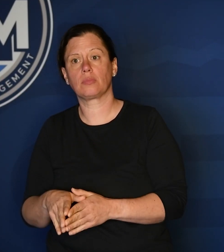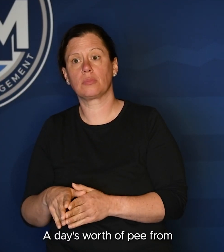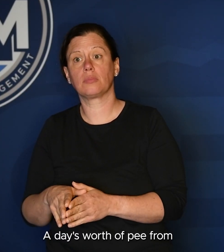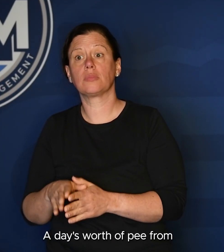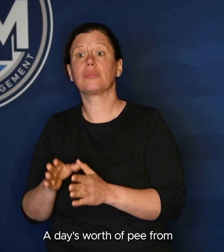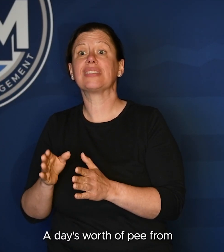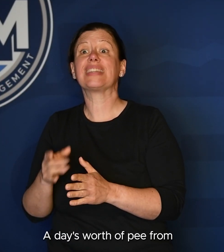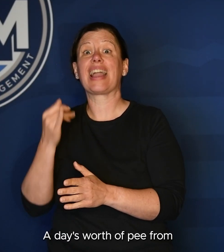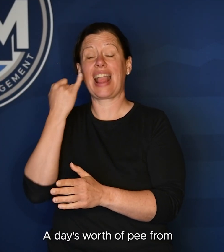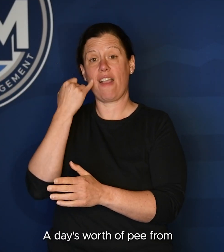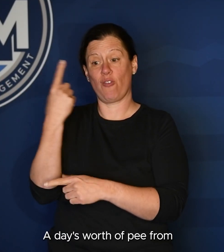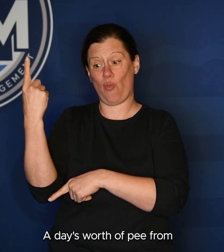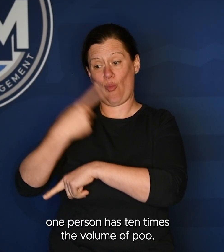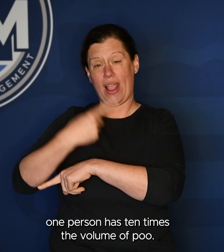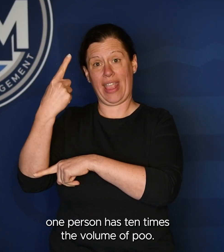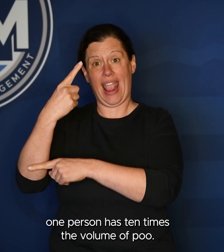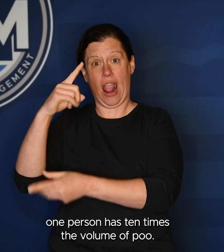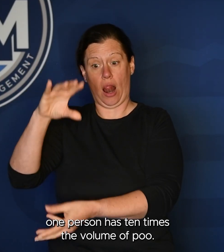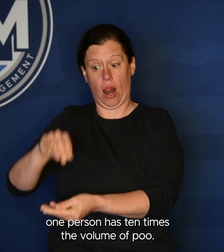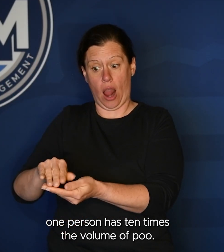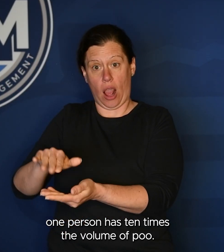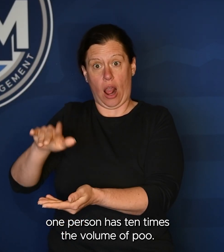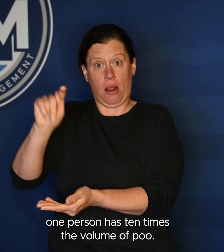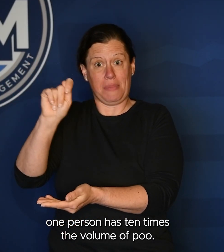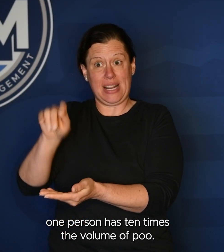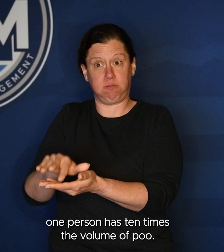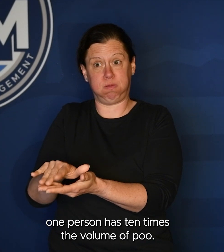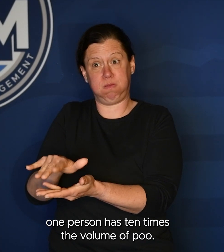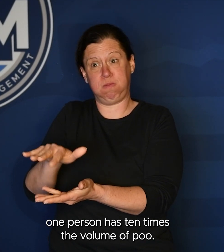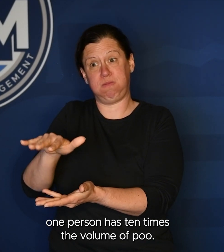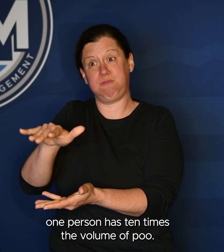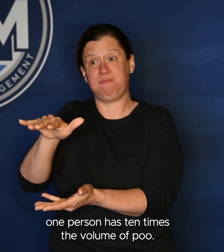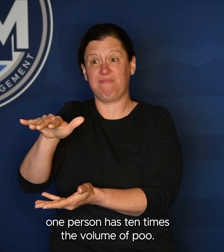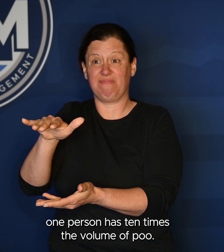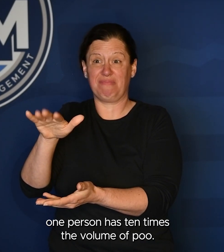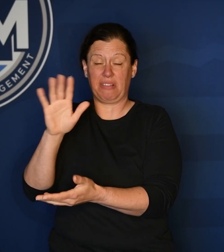A day's worth of pee from one person has 10 times the volume of poo.